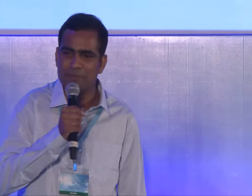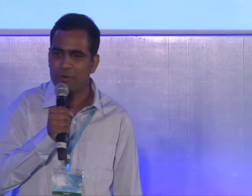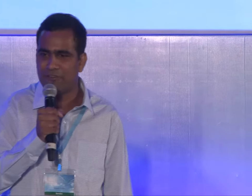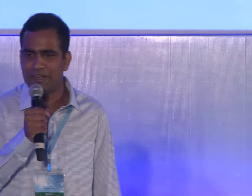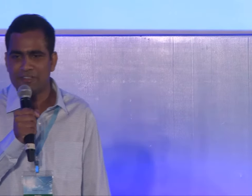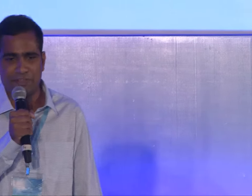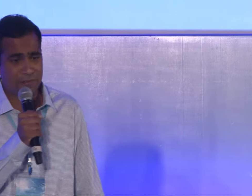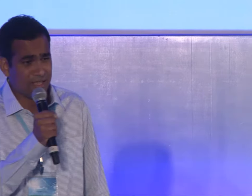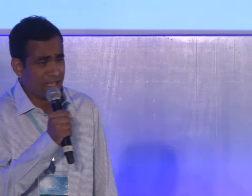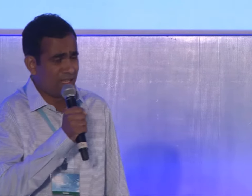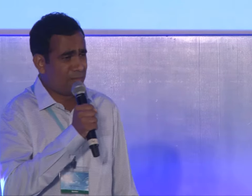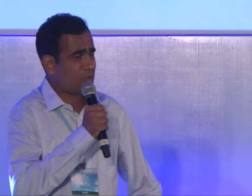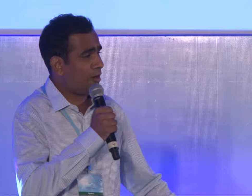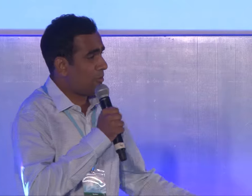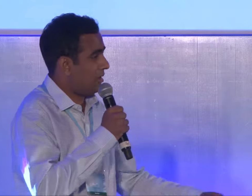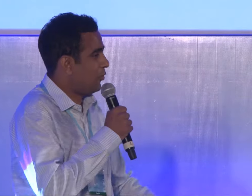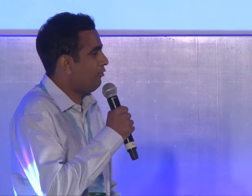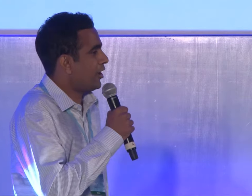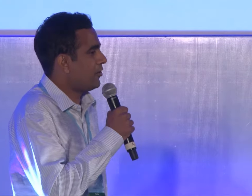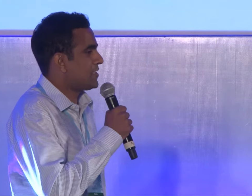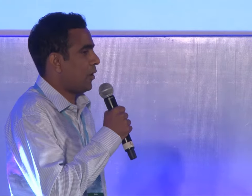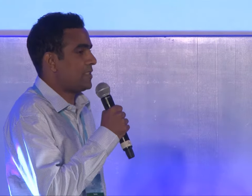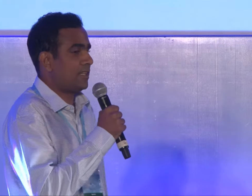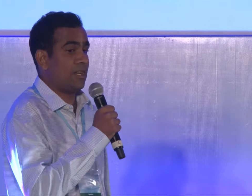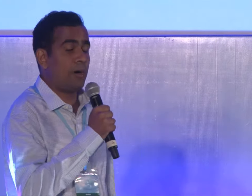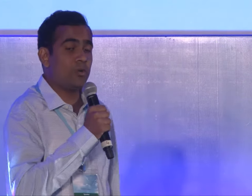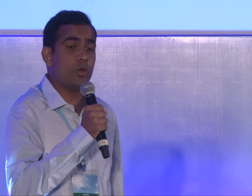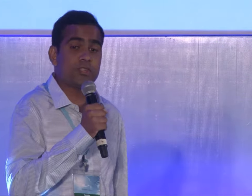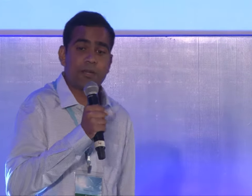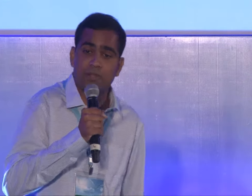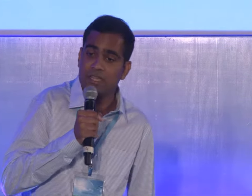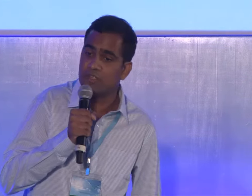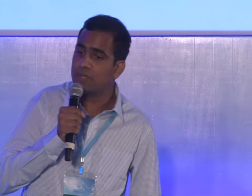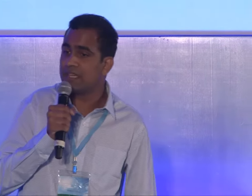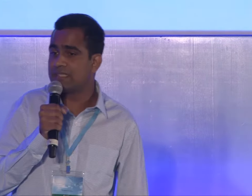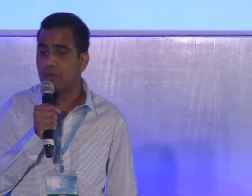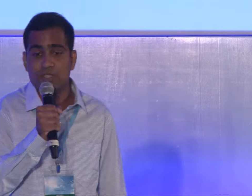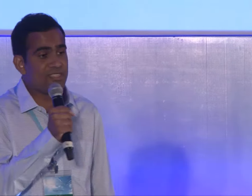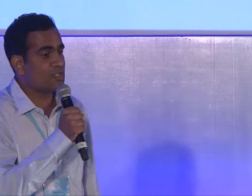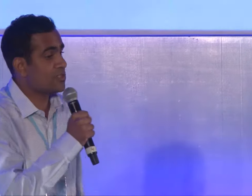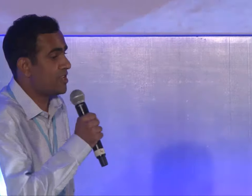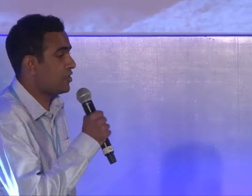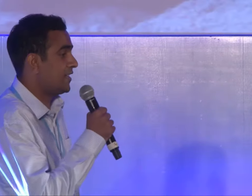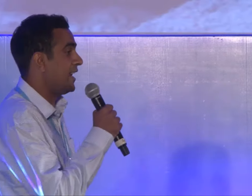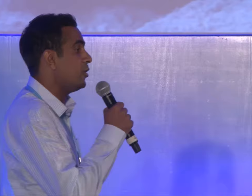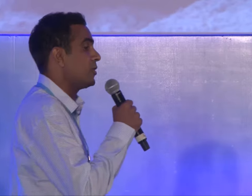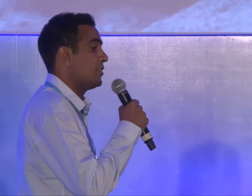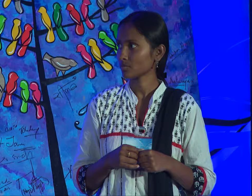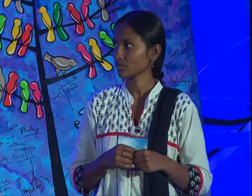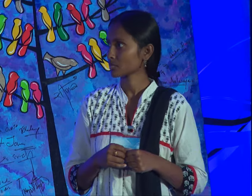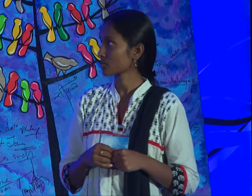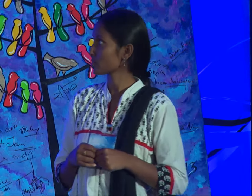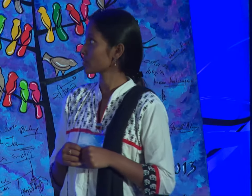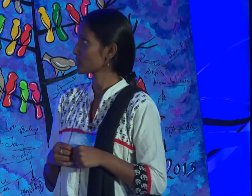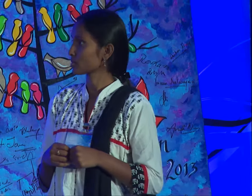the people who'd funded the film. So now we were working on this project about the Uttar Pradesh Mritak Sangh, which is the Association of the Dead in Uttar